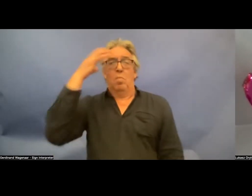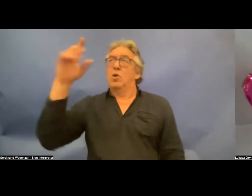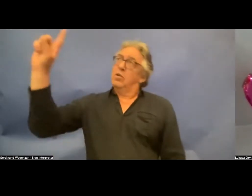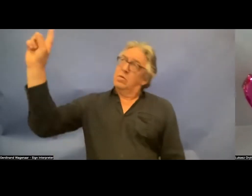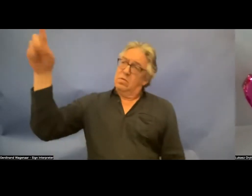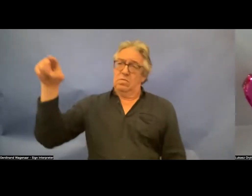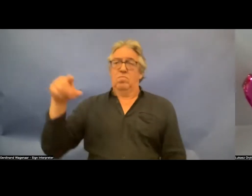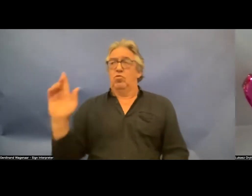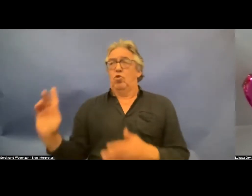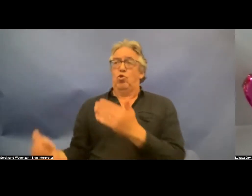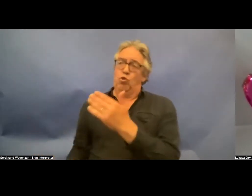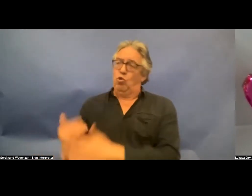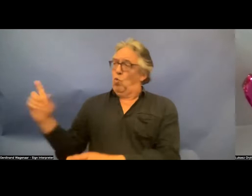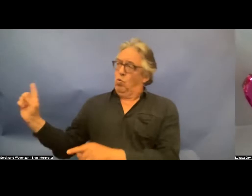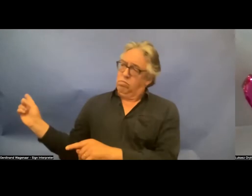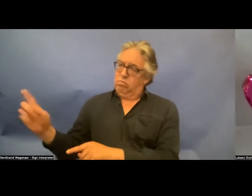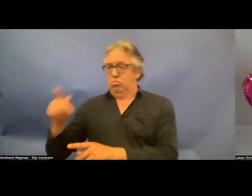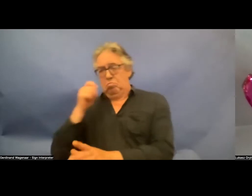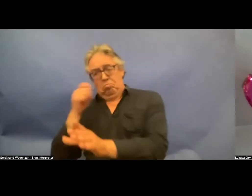Rehabilitation Funds for the Disabled